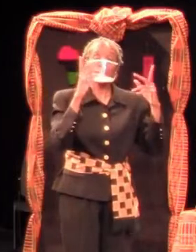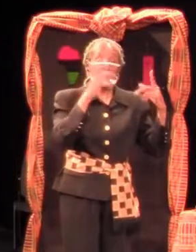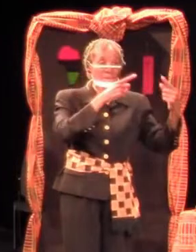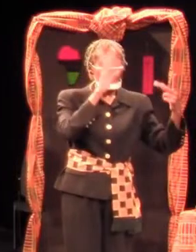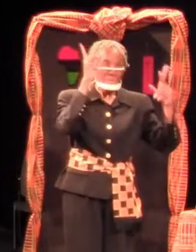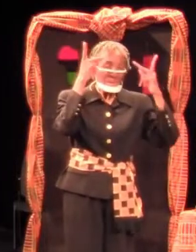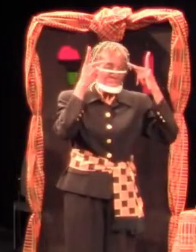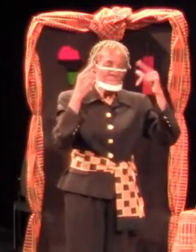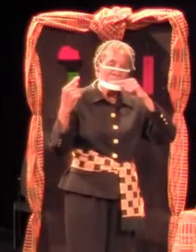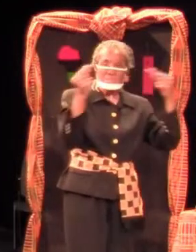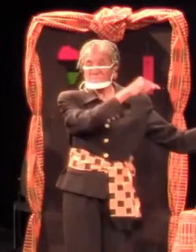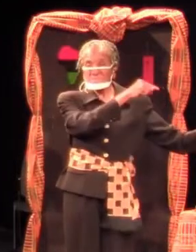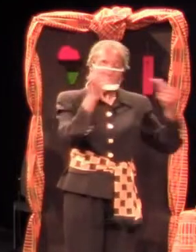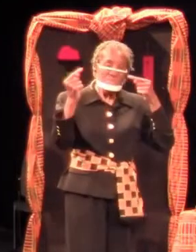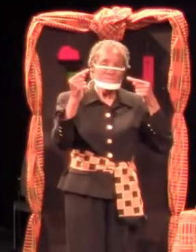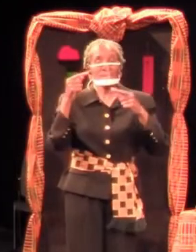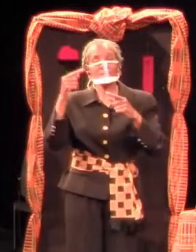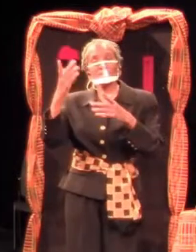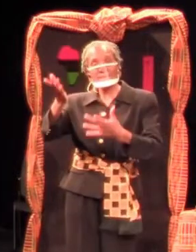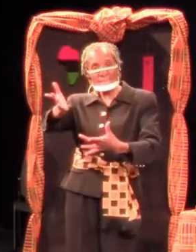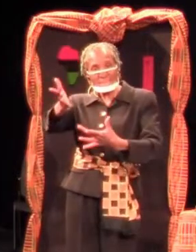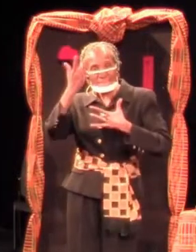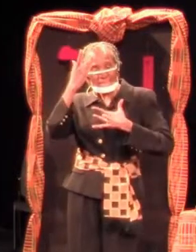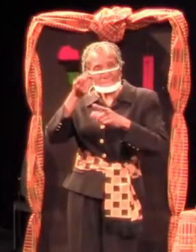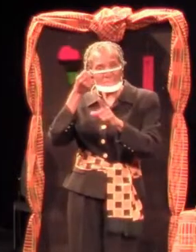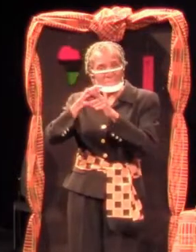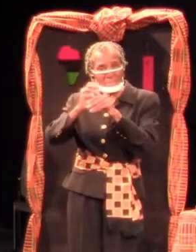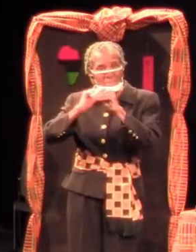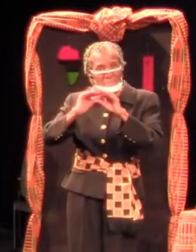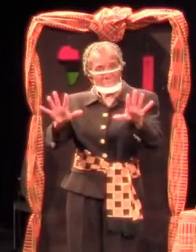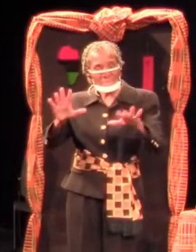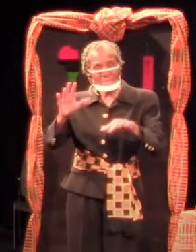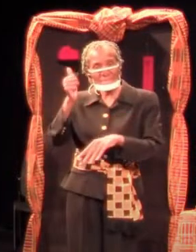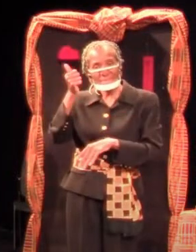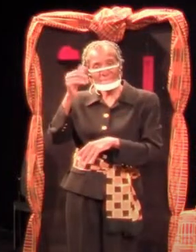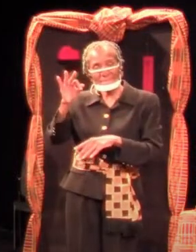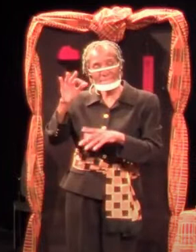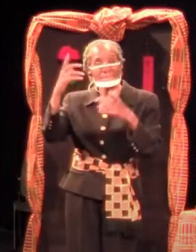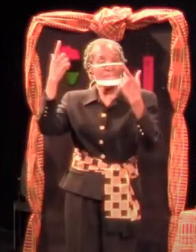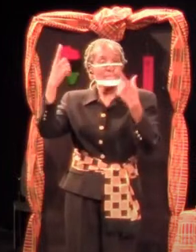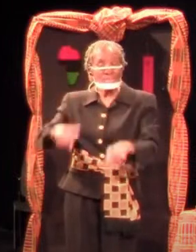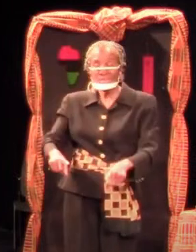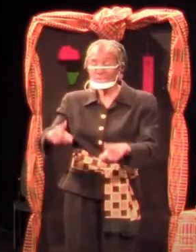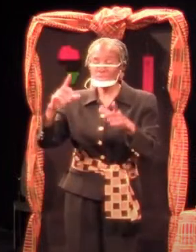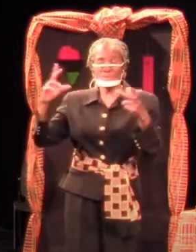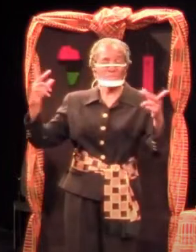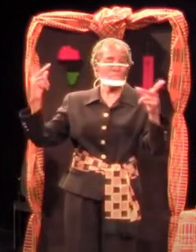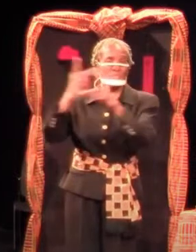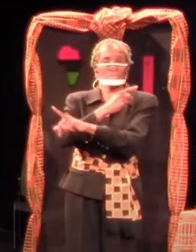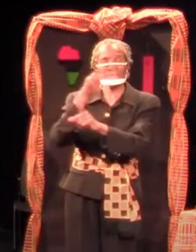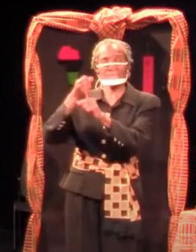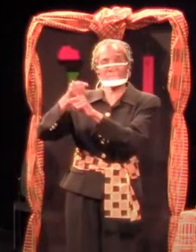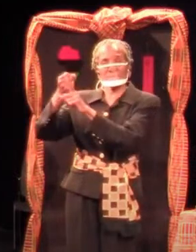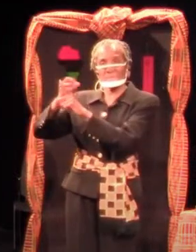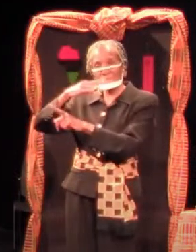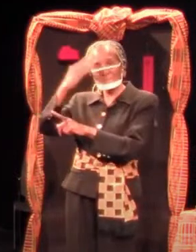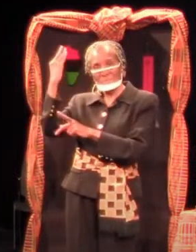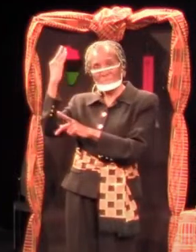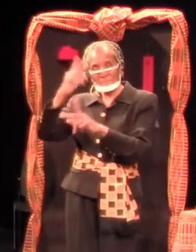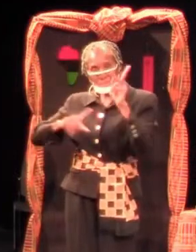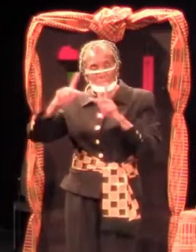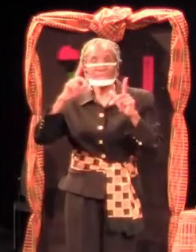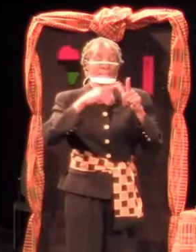is disproportionately affecting African Americans, and a depressed economy that is also